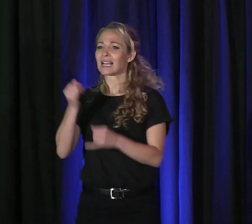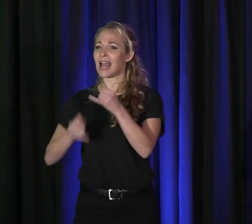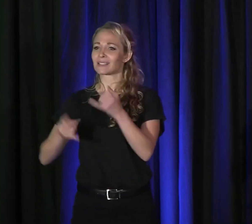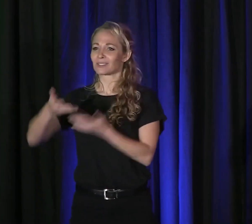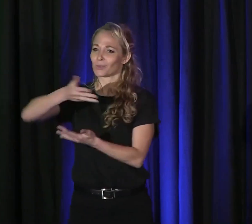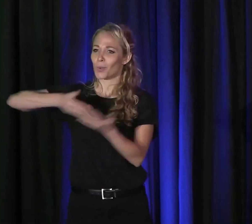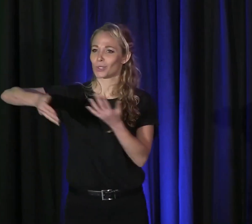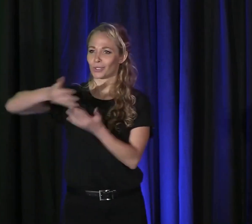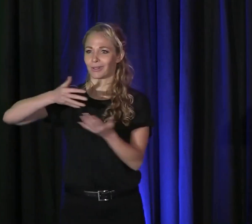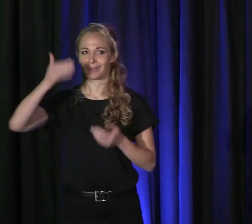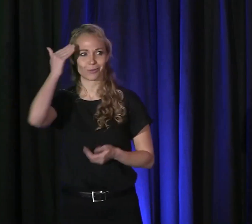interpreting.